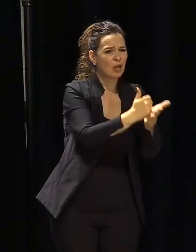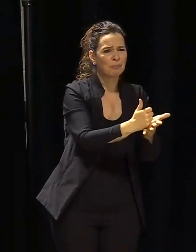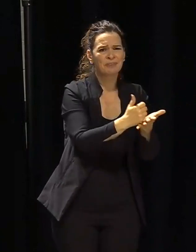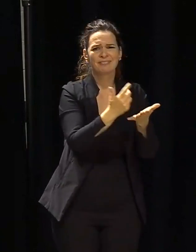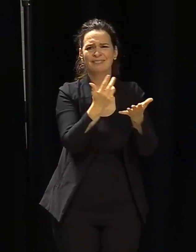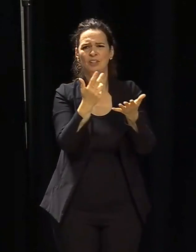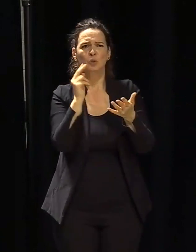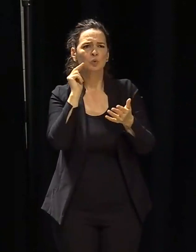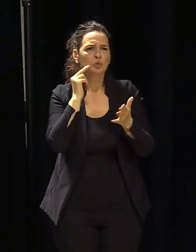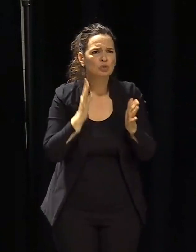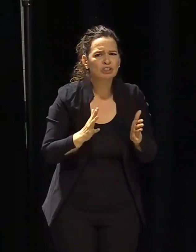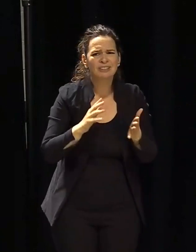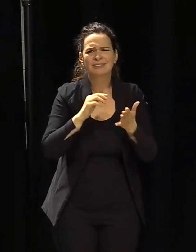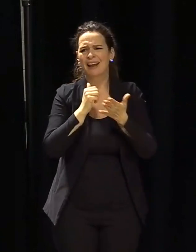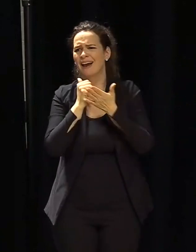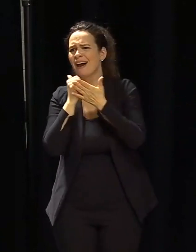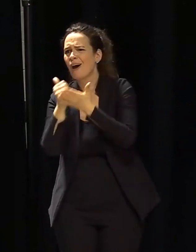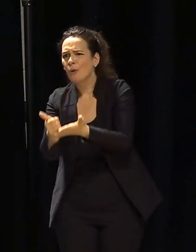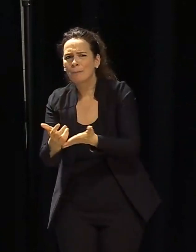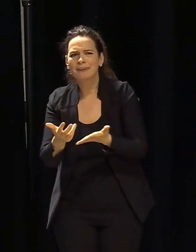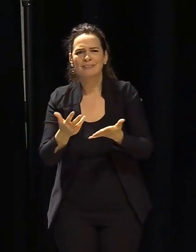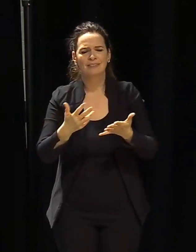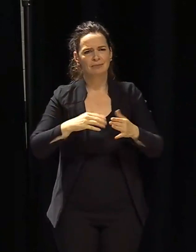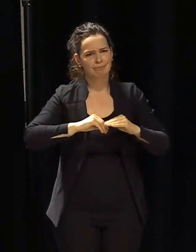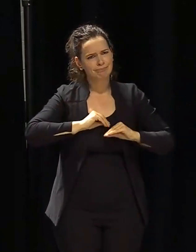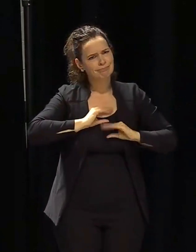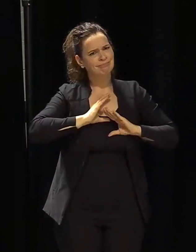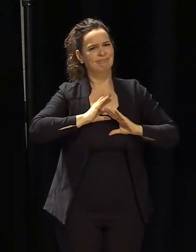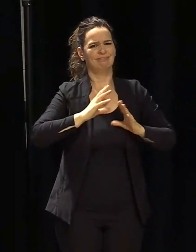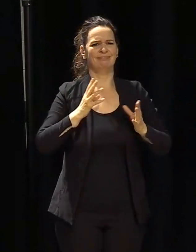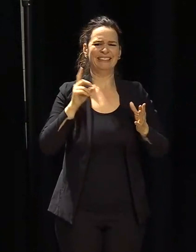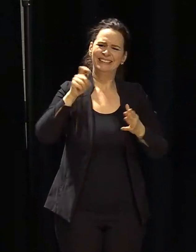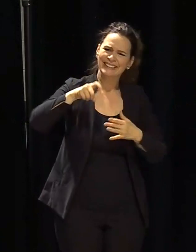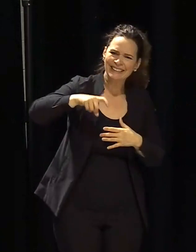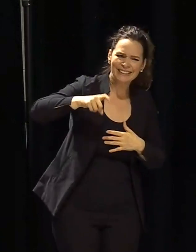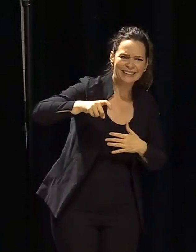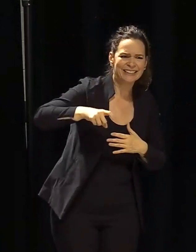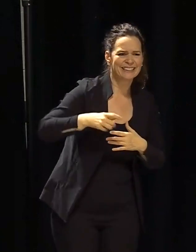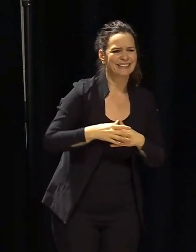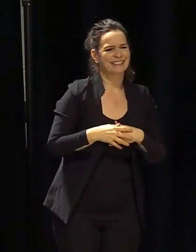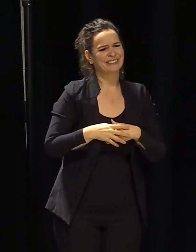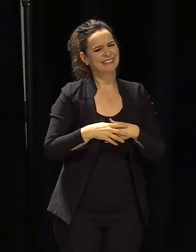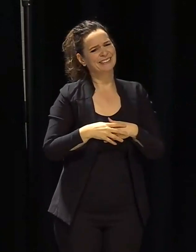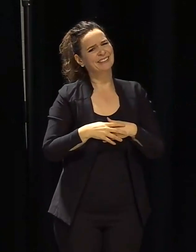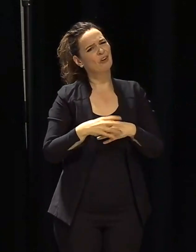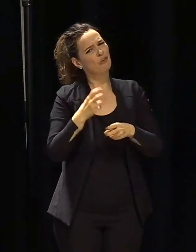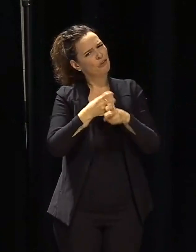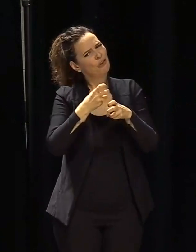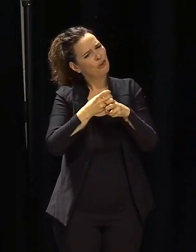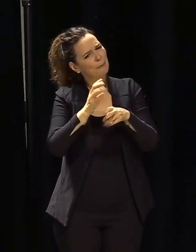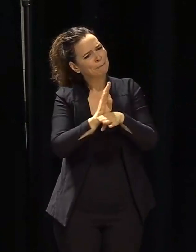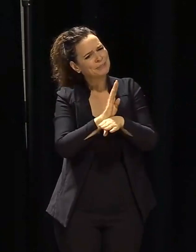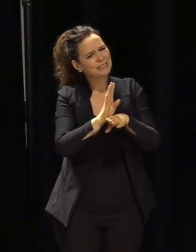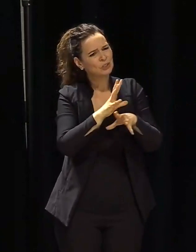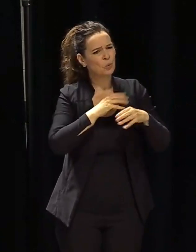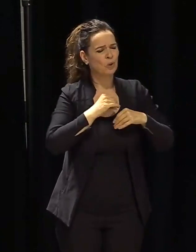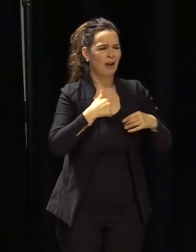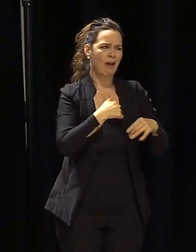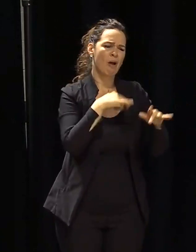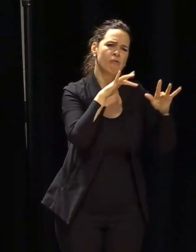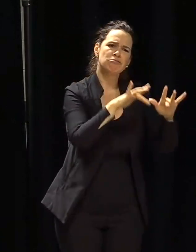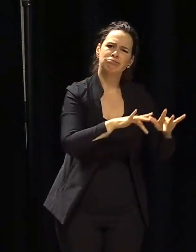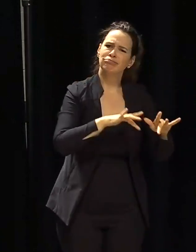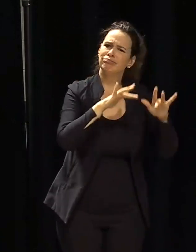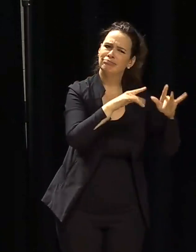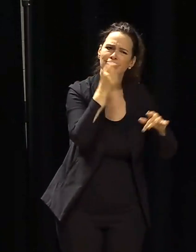It's bigger than just the business owner at this point, although we're very sympathetic to them as well. So we're willing to do what we need to do for some